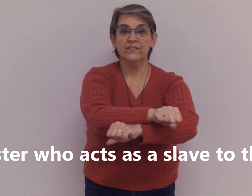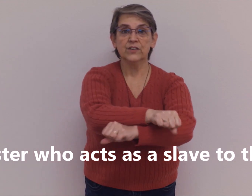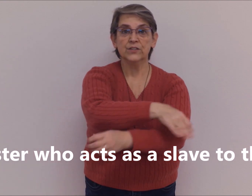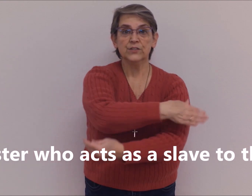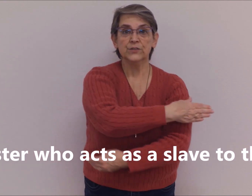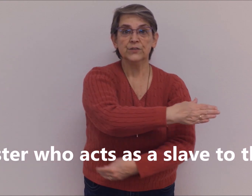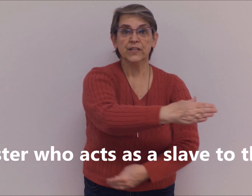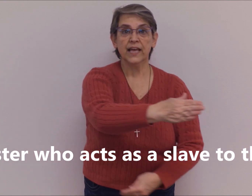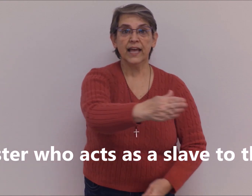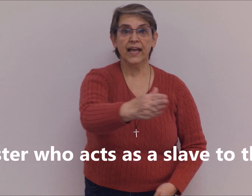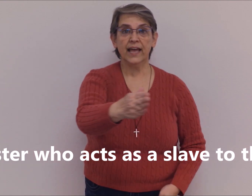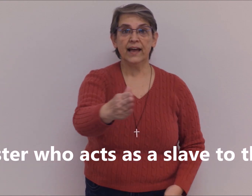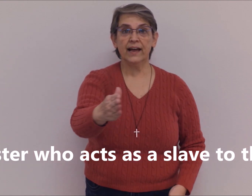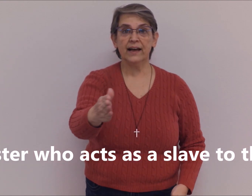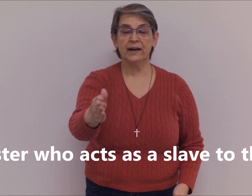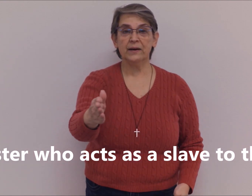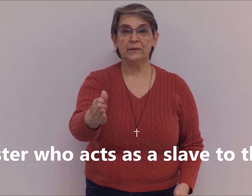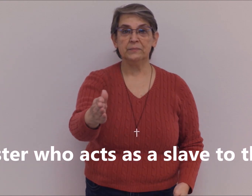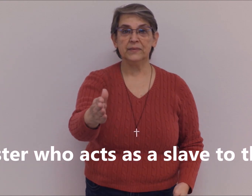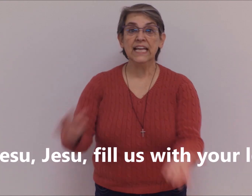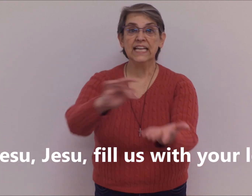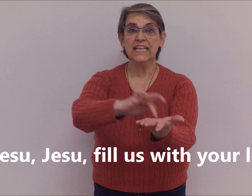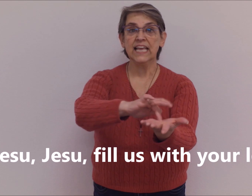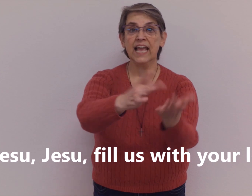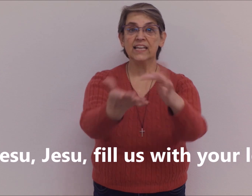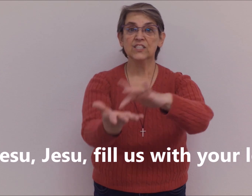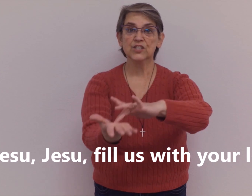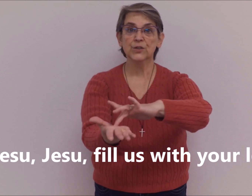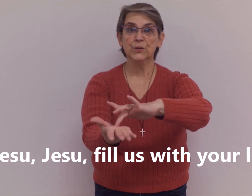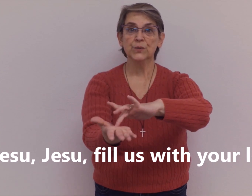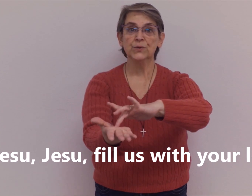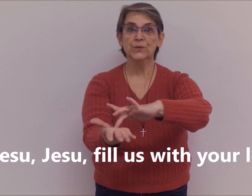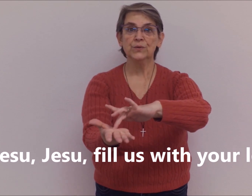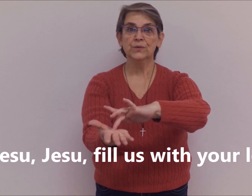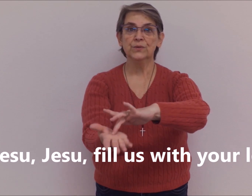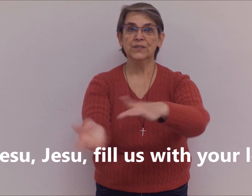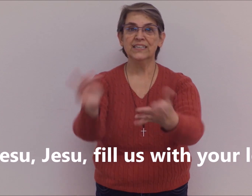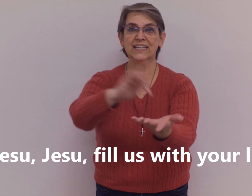slave to them. Yesu,